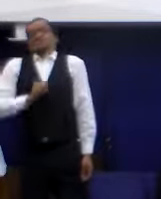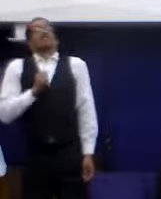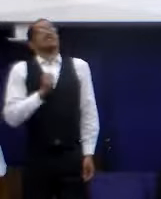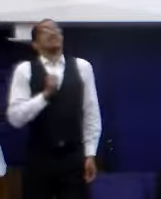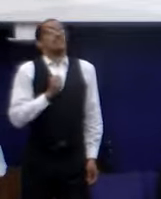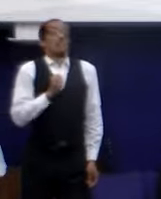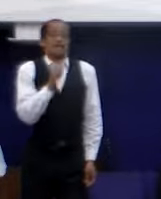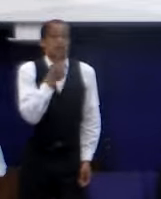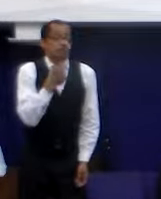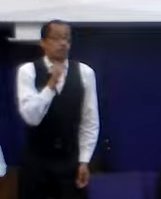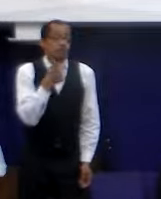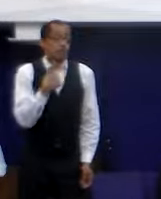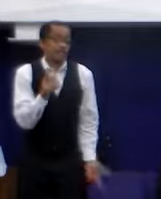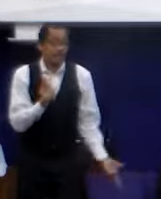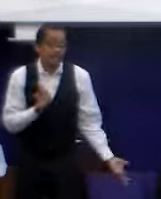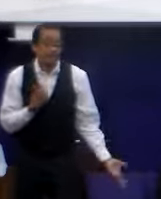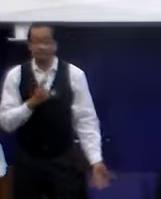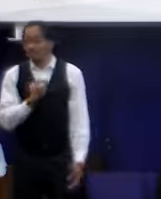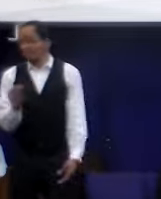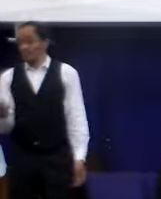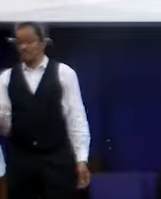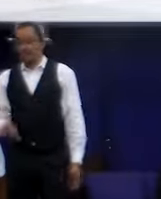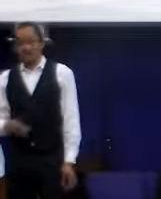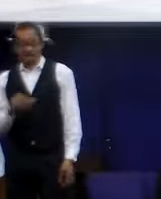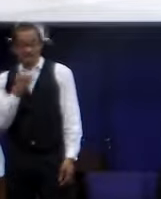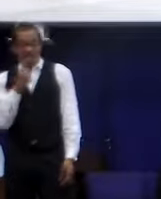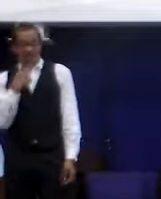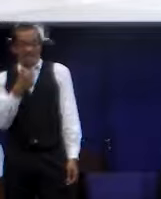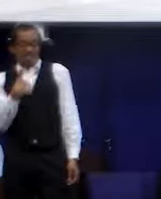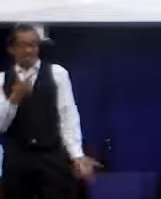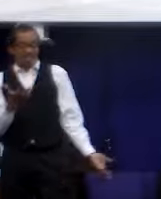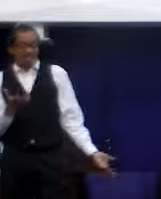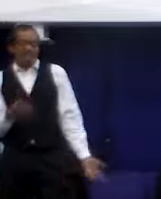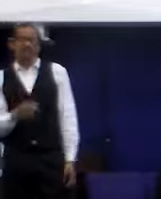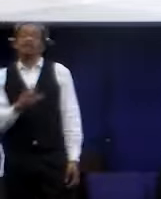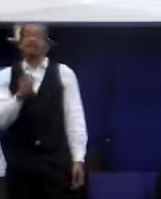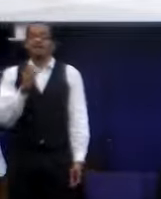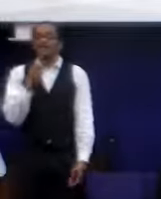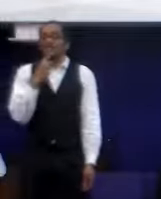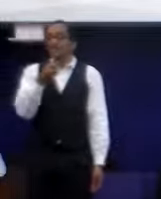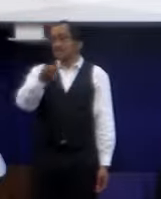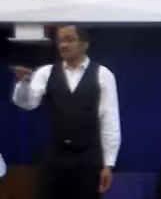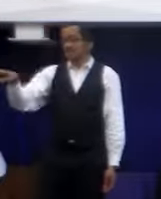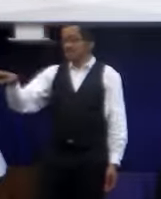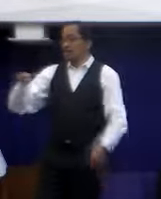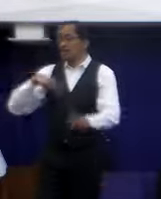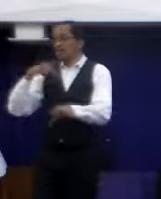to do. Shit. Anyway, I can't tell you what to do. But let me tell you something. When